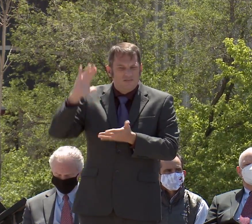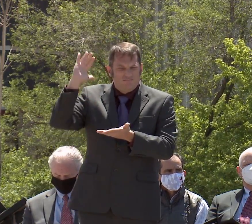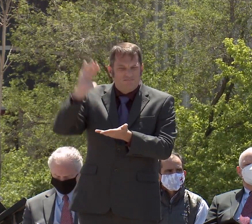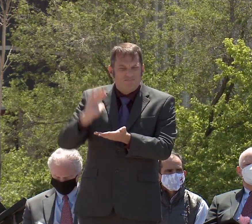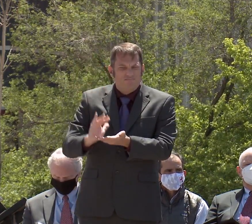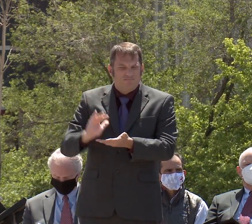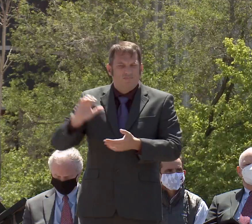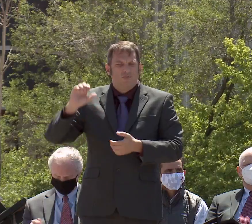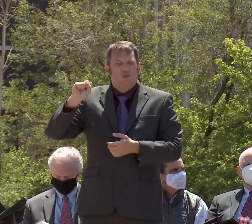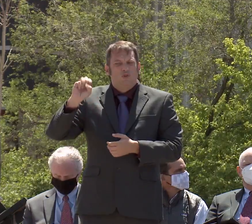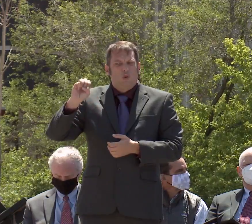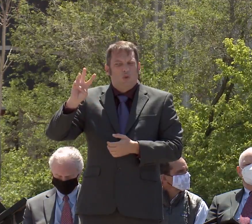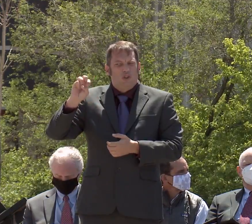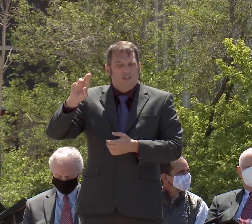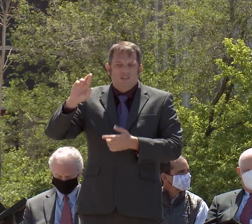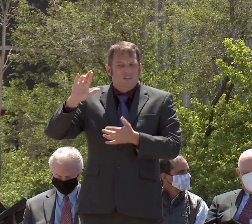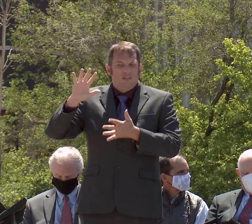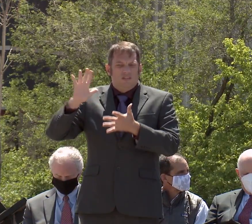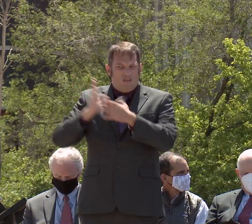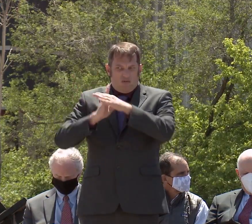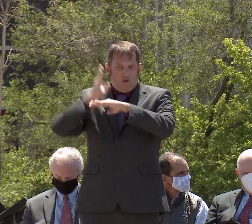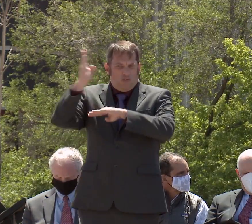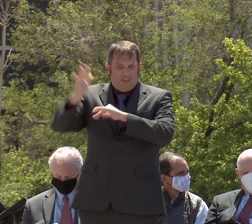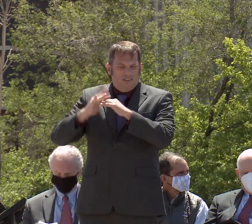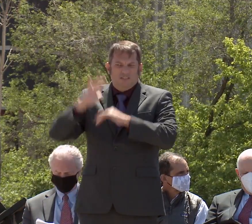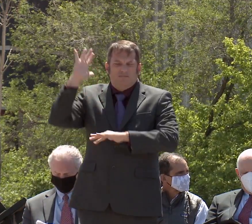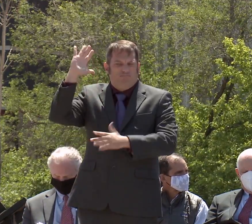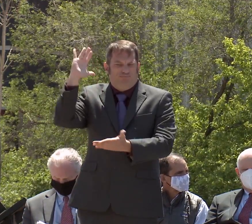this project has been on time and on budget.